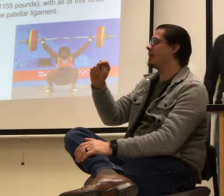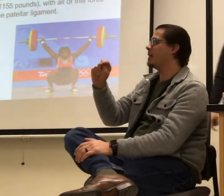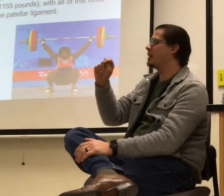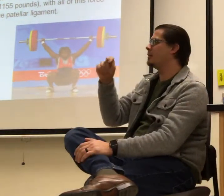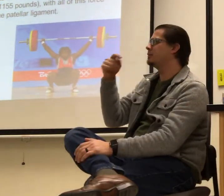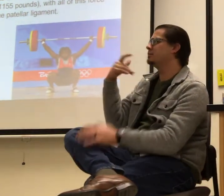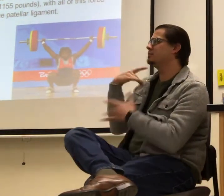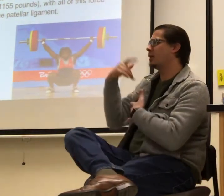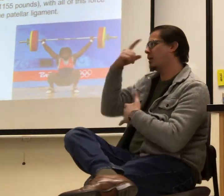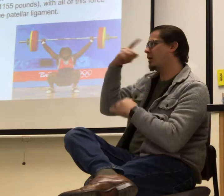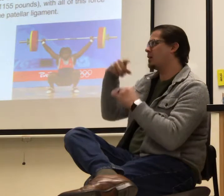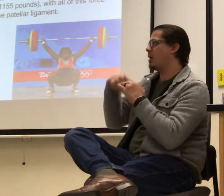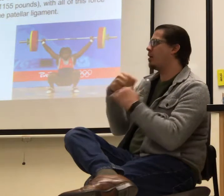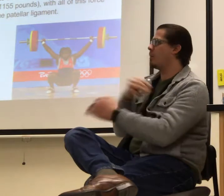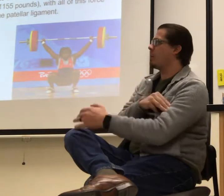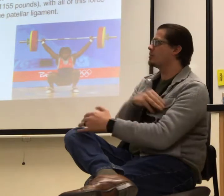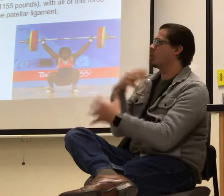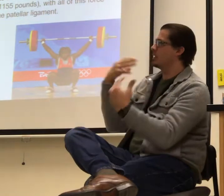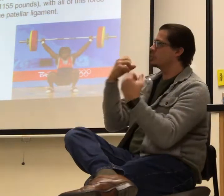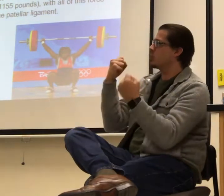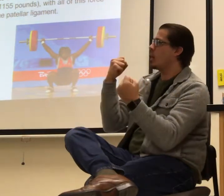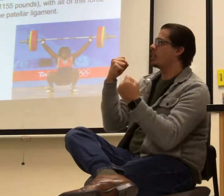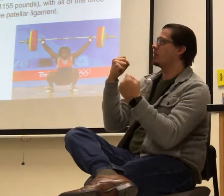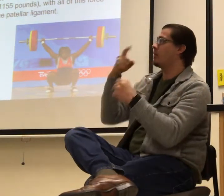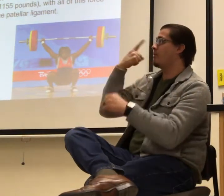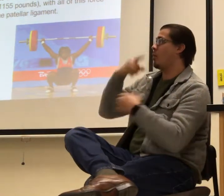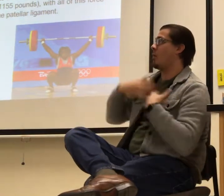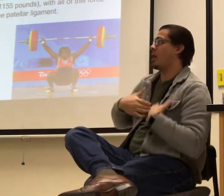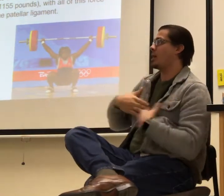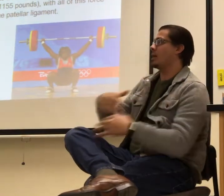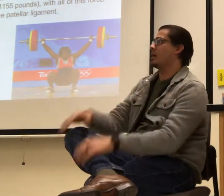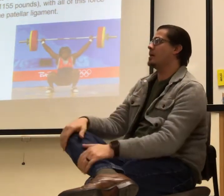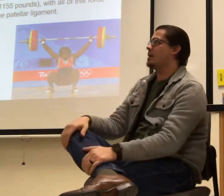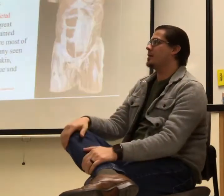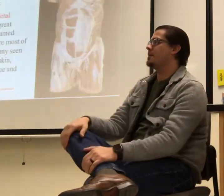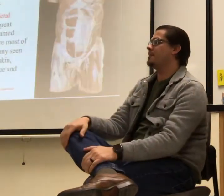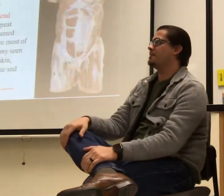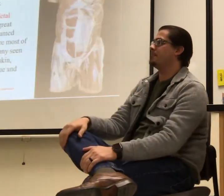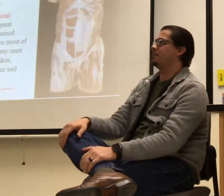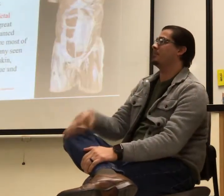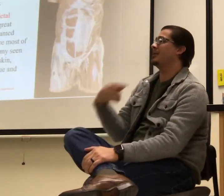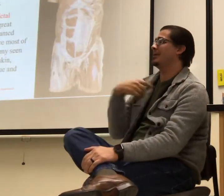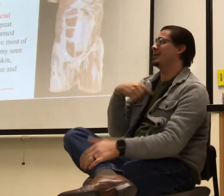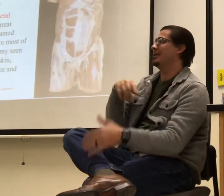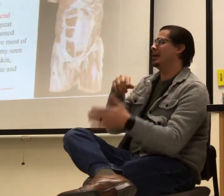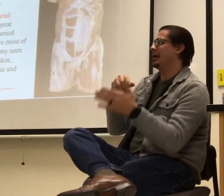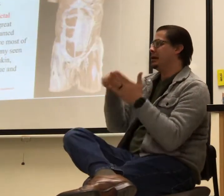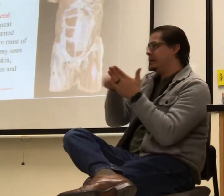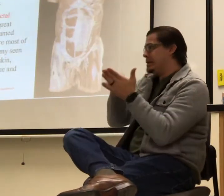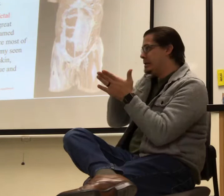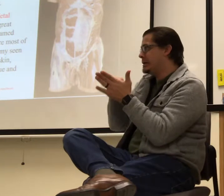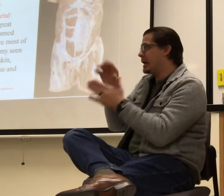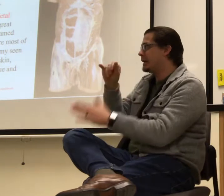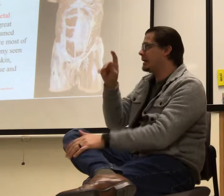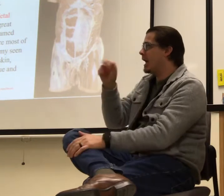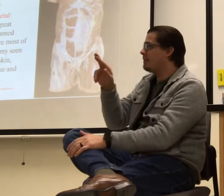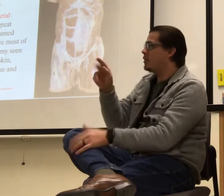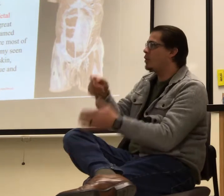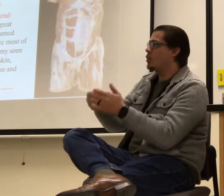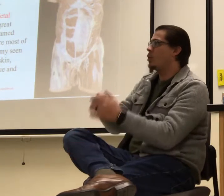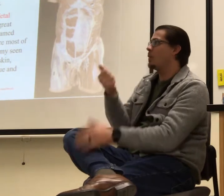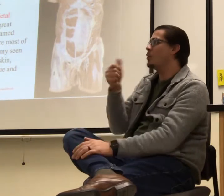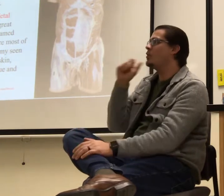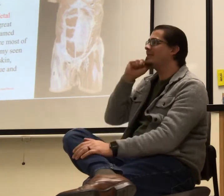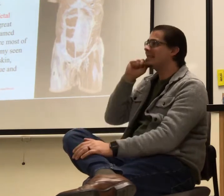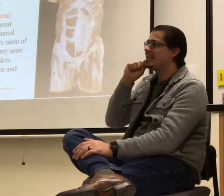muscle, the strength it provides for our body. As an anatomist, when I dissect cadavers and I remove the skin and the